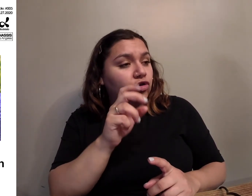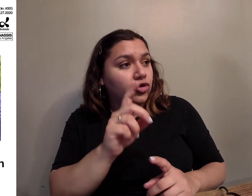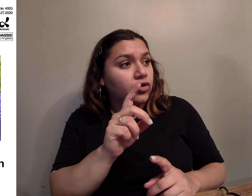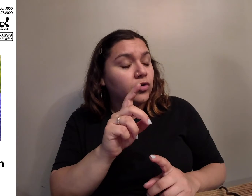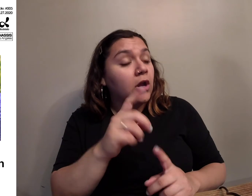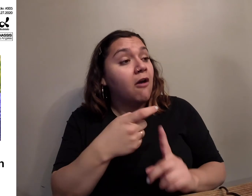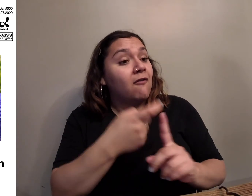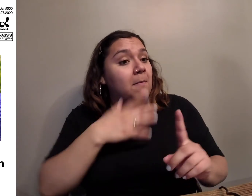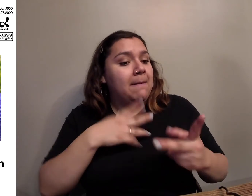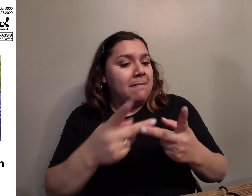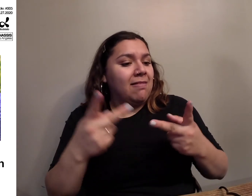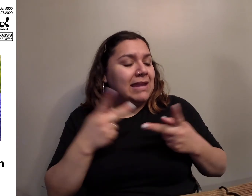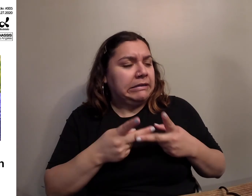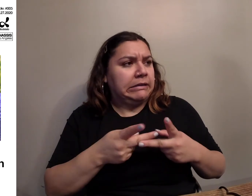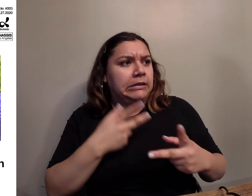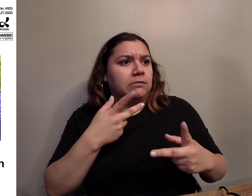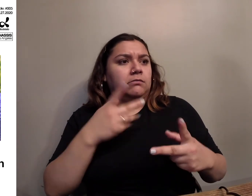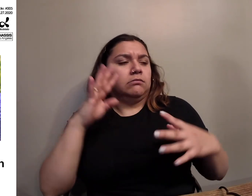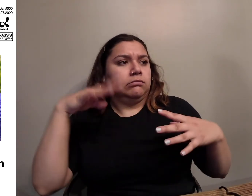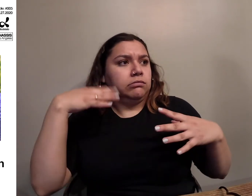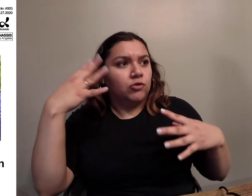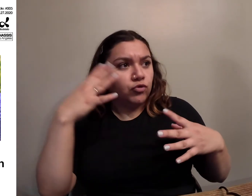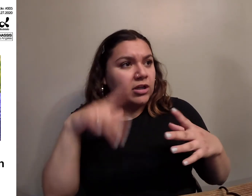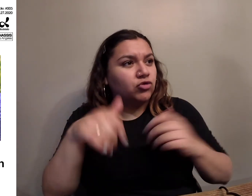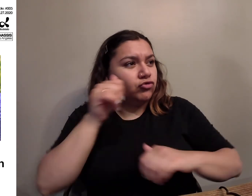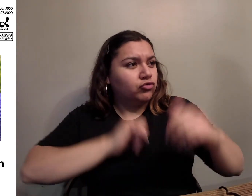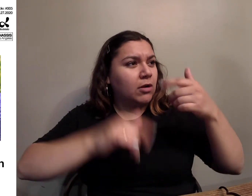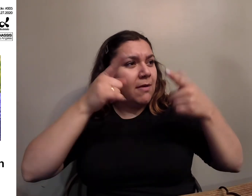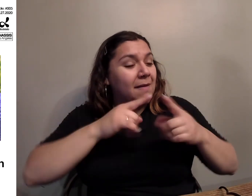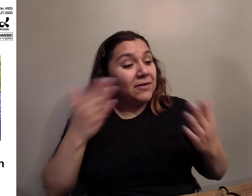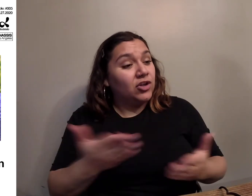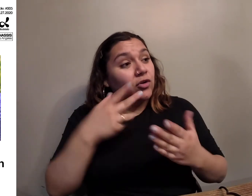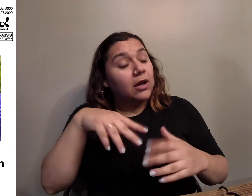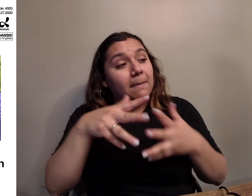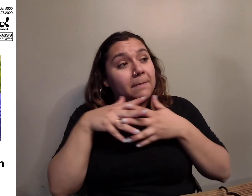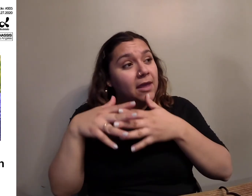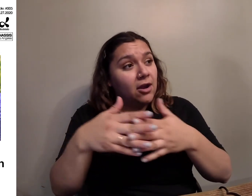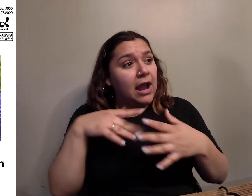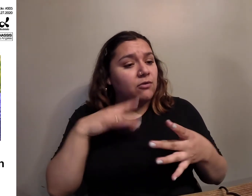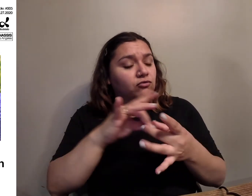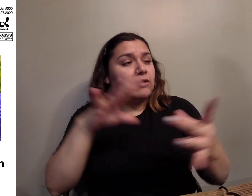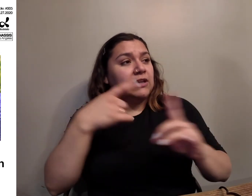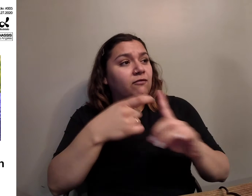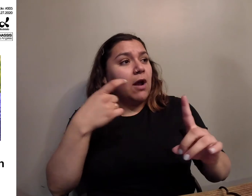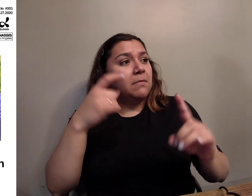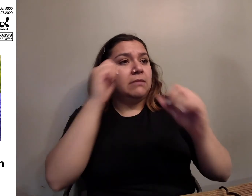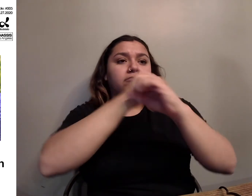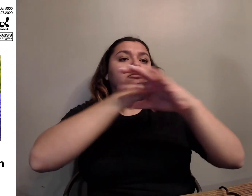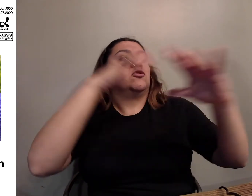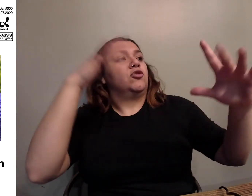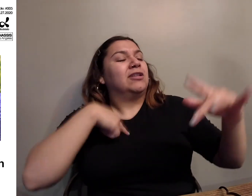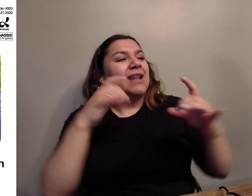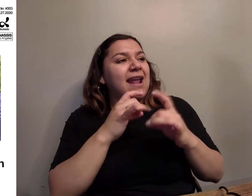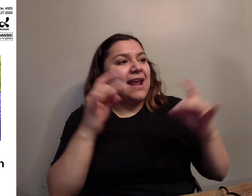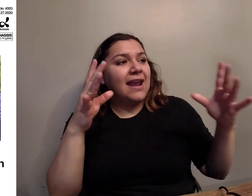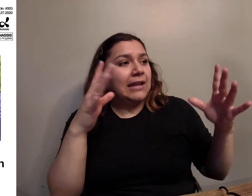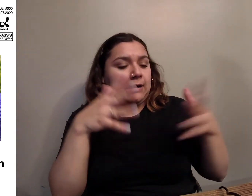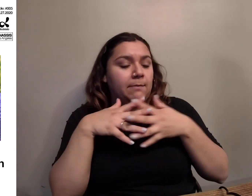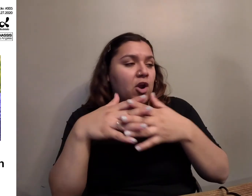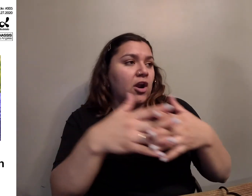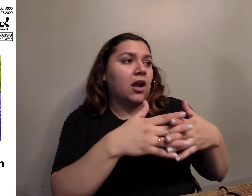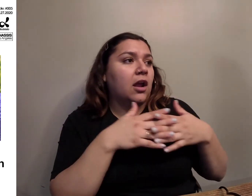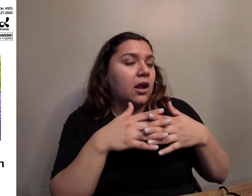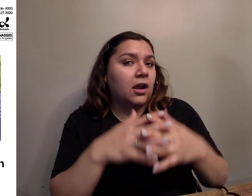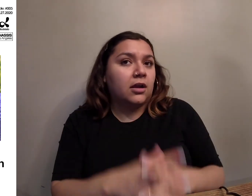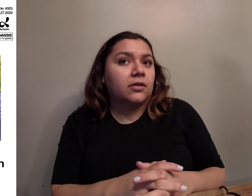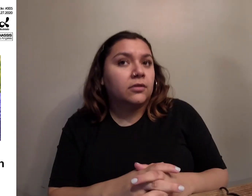extraordinary drama which is America, I was released from the illusion that I hated America."